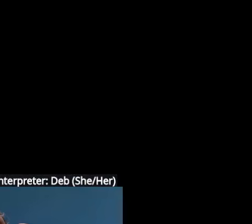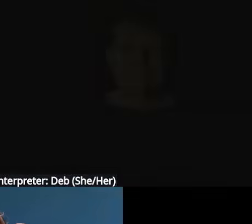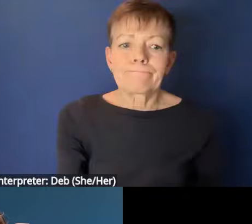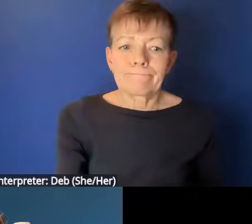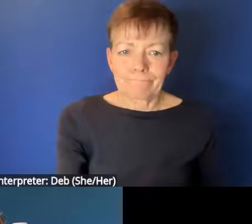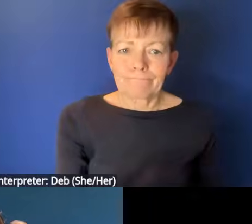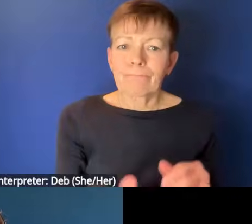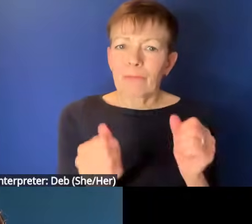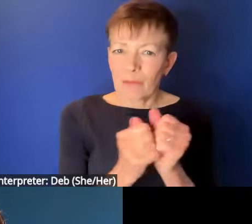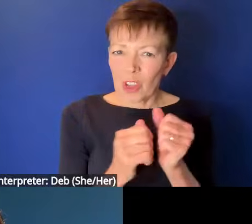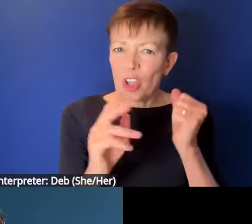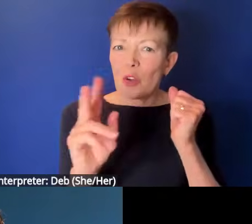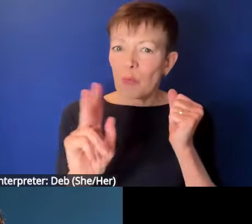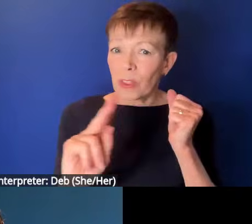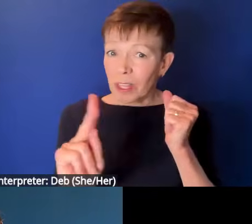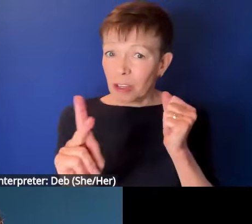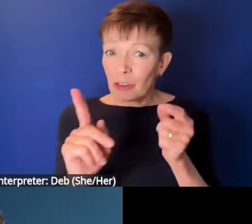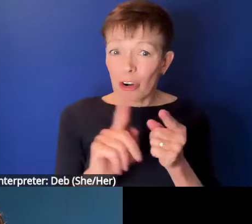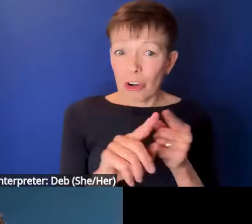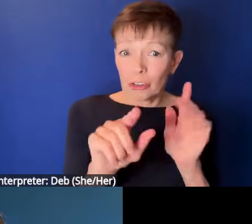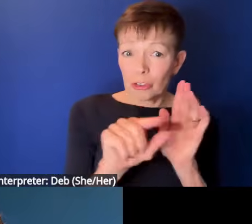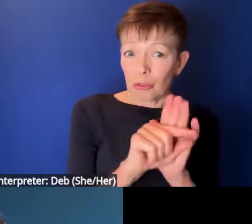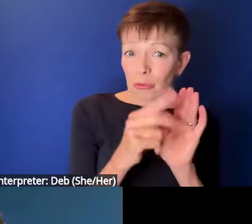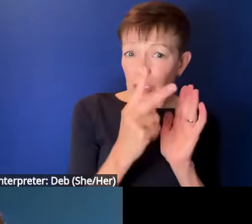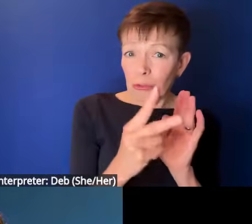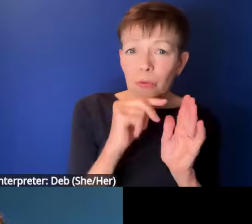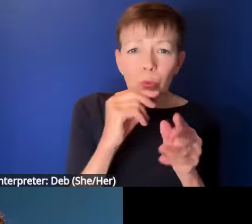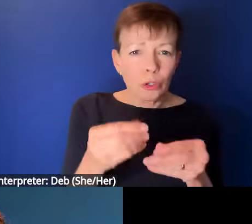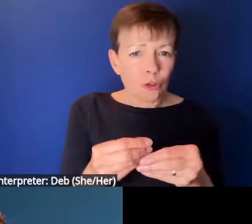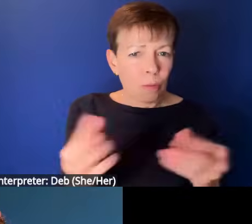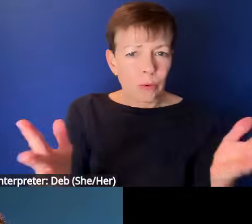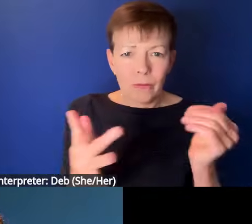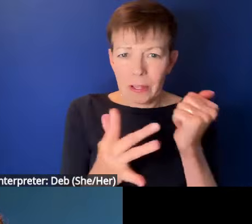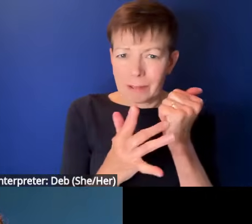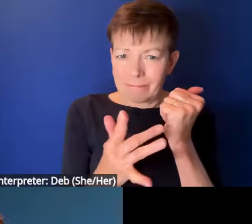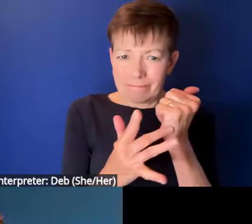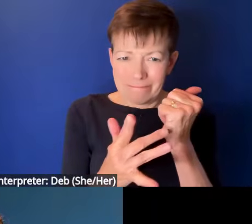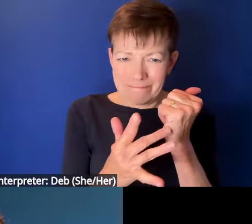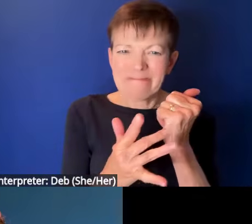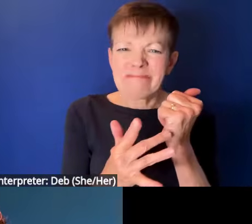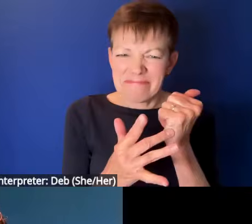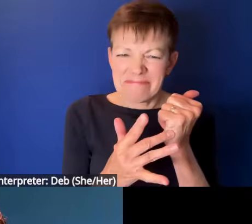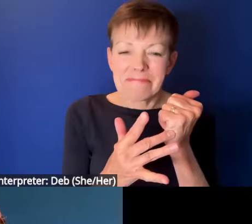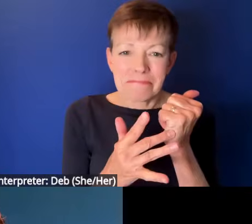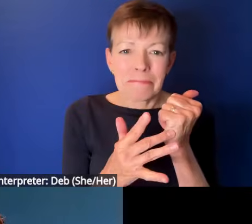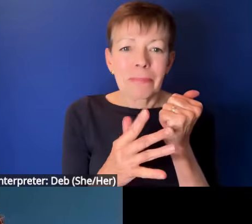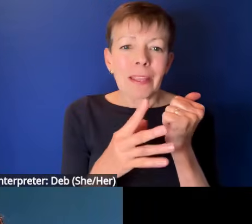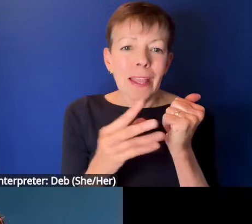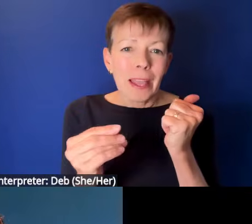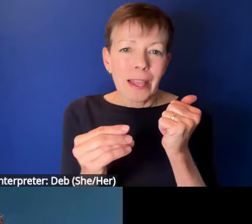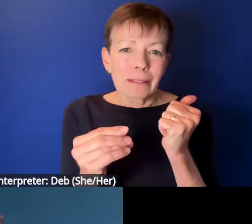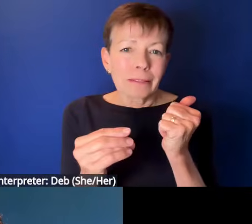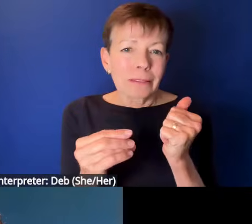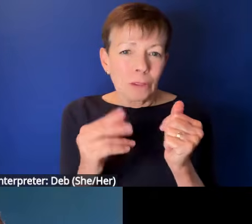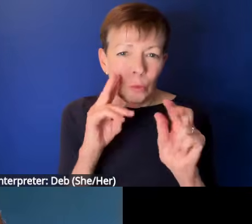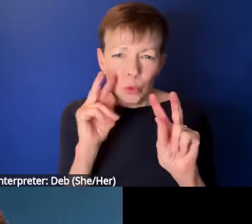ago. So, as I say, it's something we need to be very conscious of at the very learning when we're looking at how we're supporting